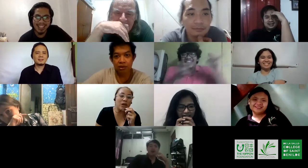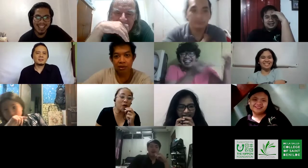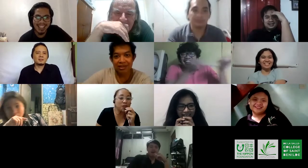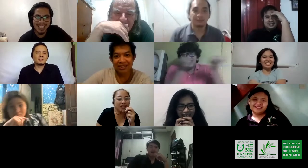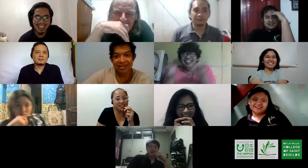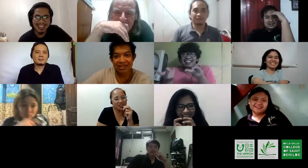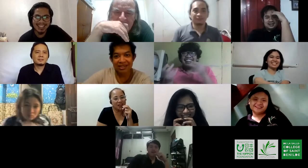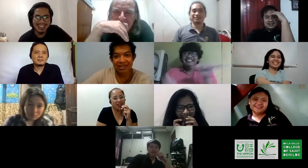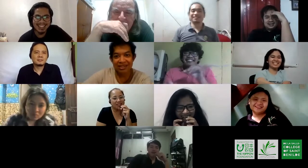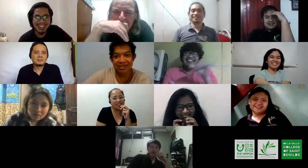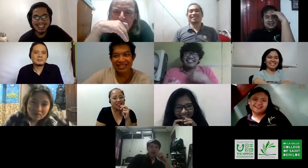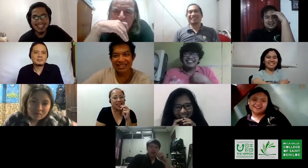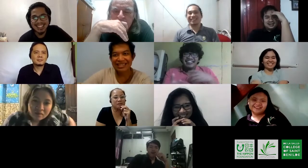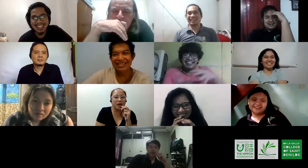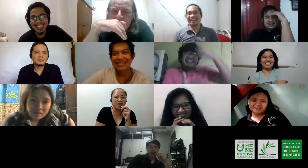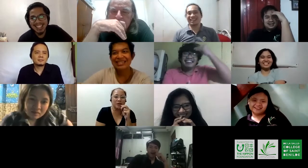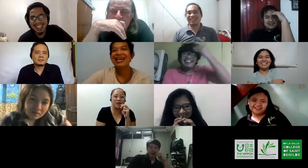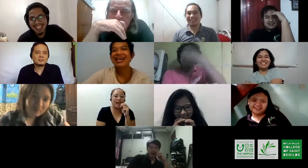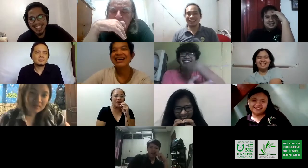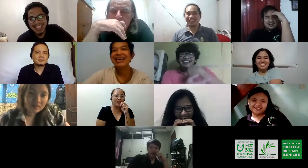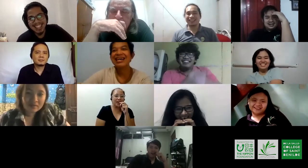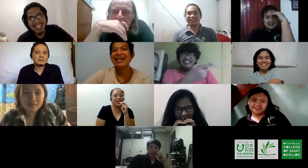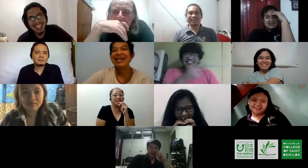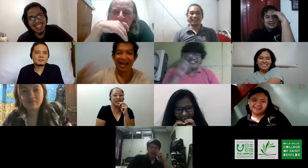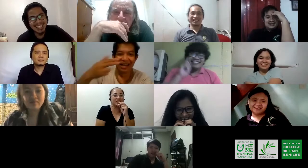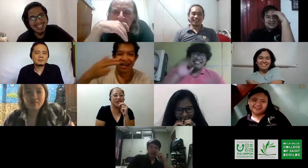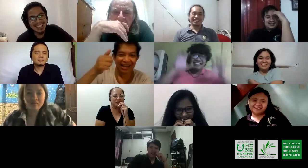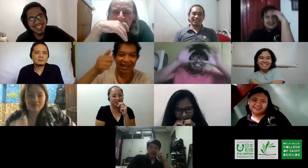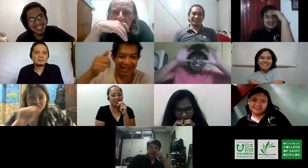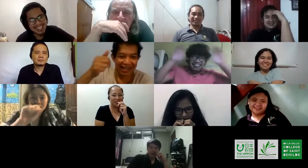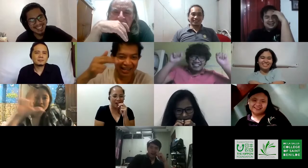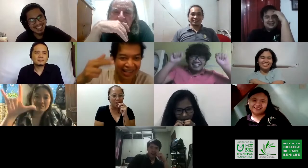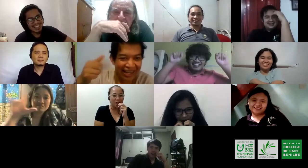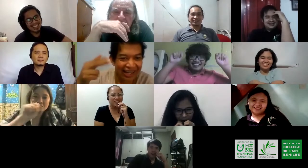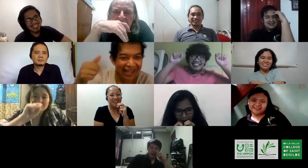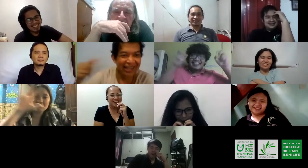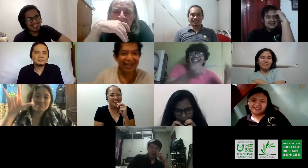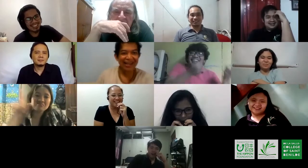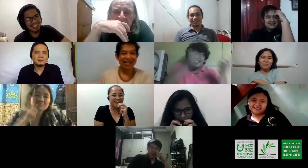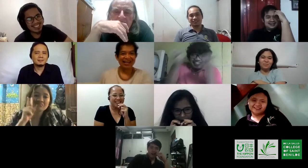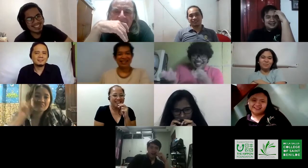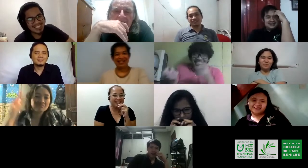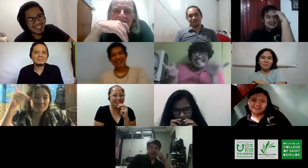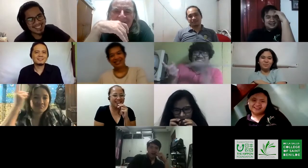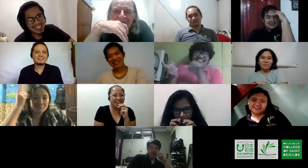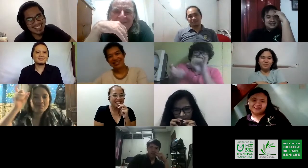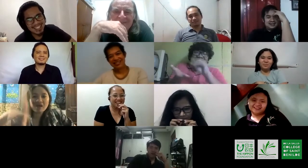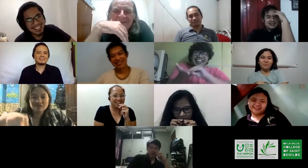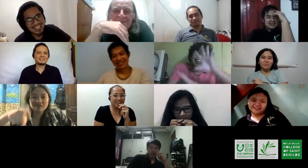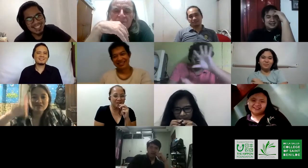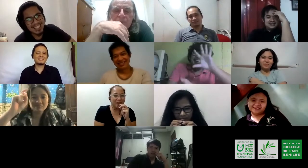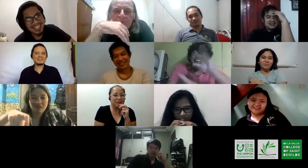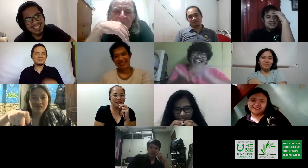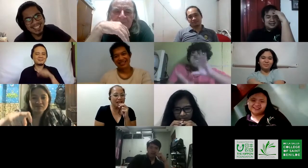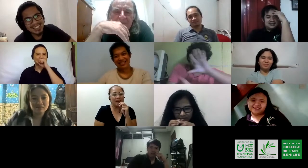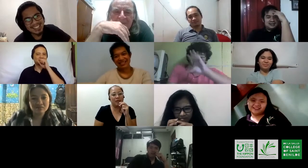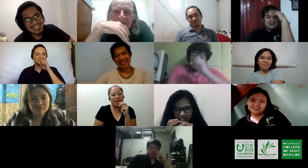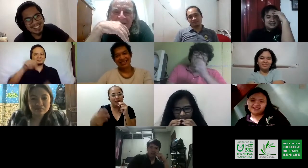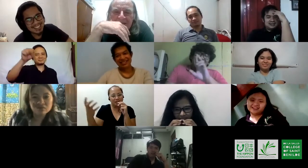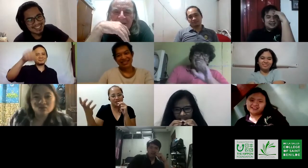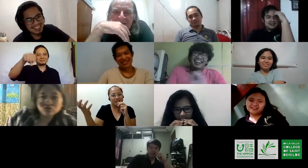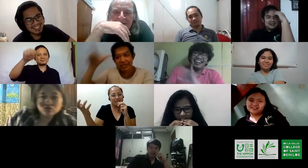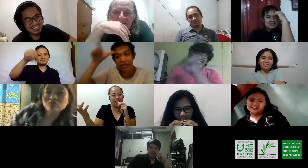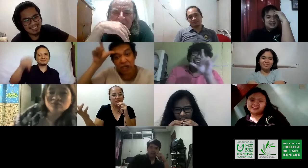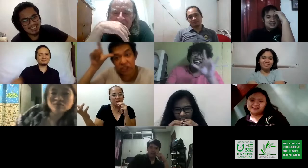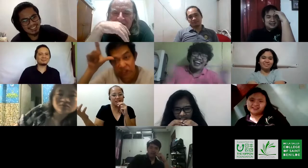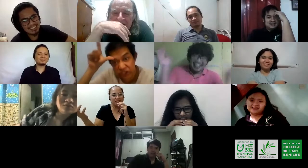So we hope that CSB also will have a deaf director now. Yes. So maybe Soon. like we